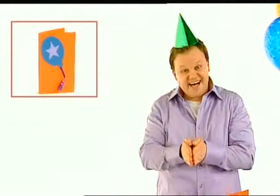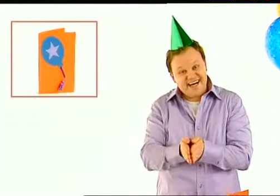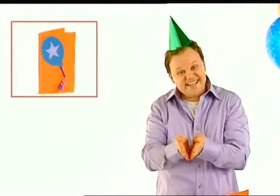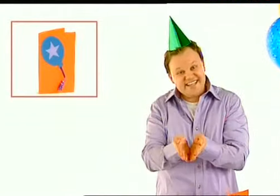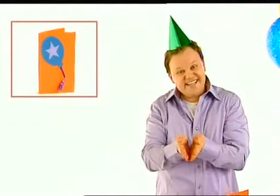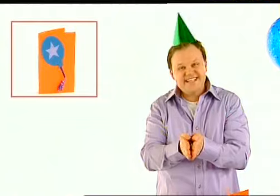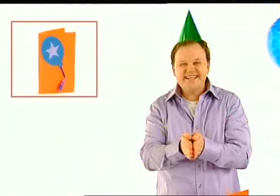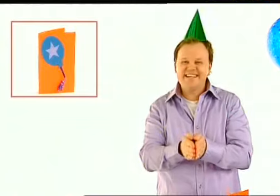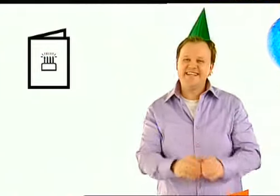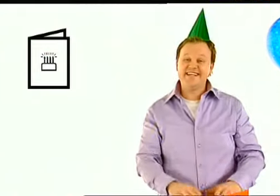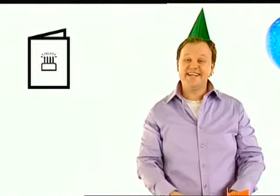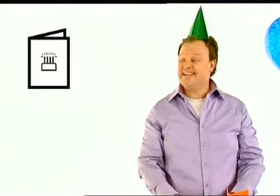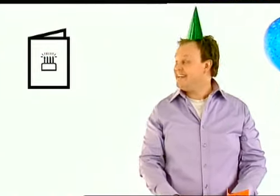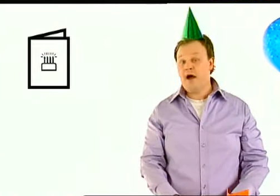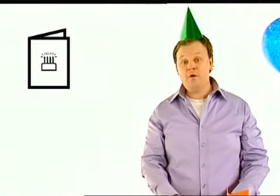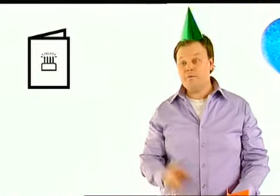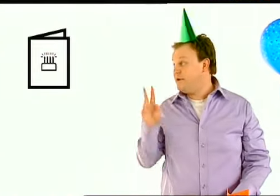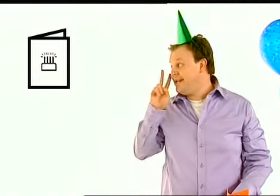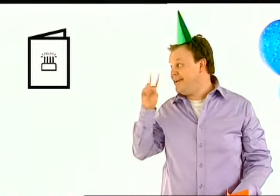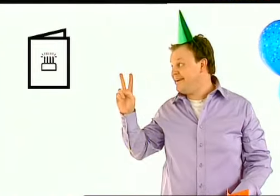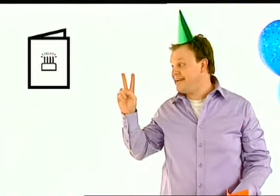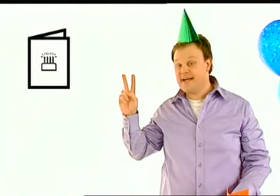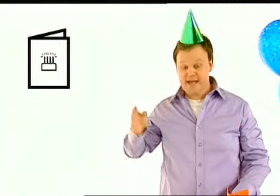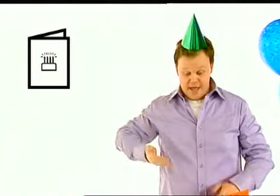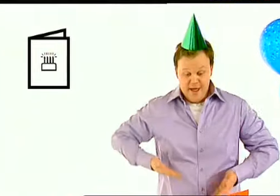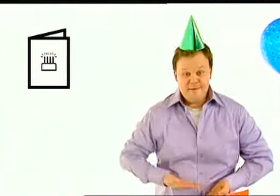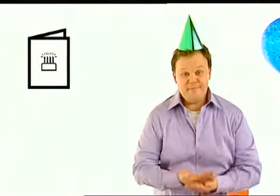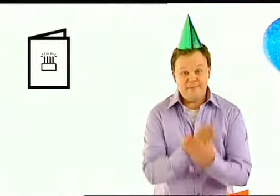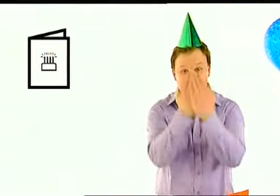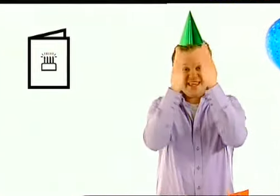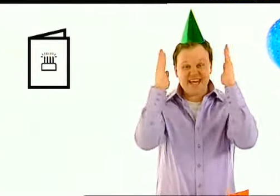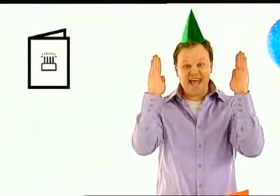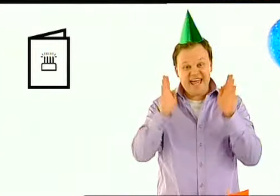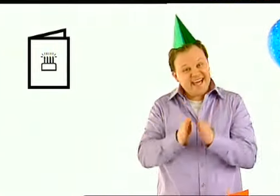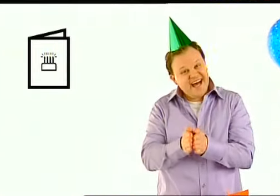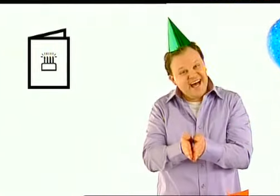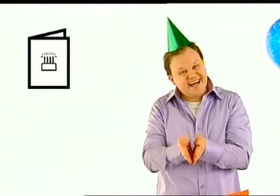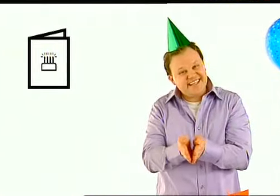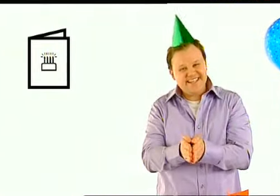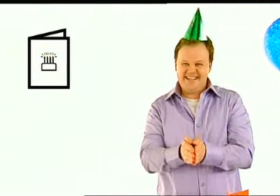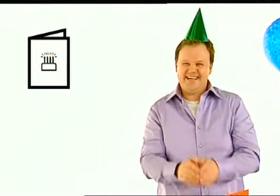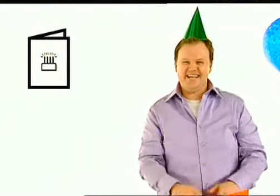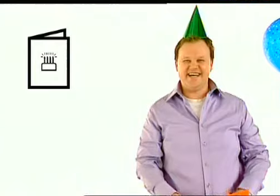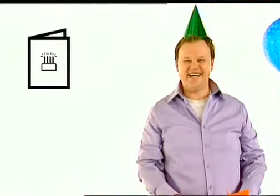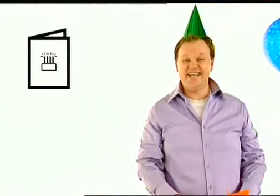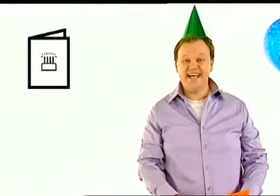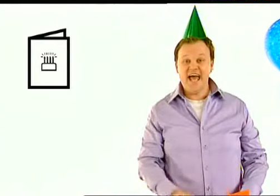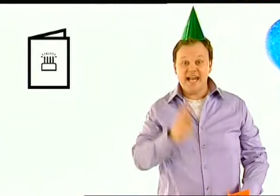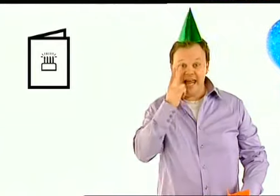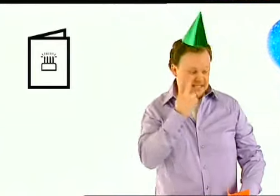card. Oh, look. Birthday card. Let's